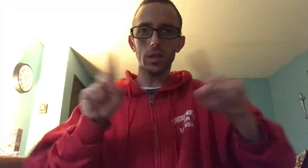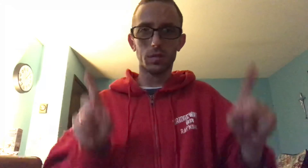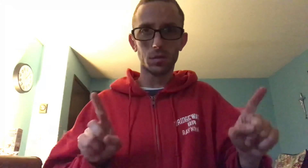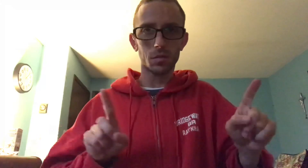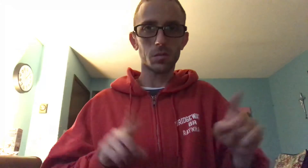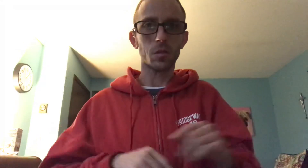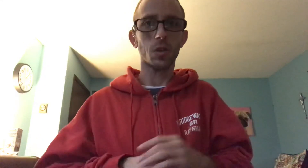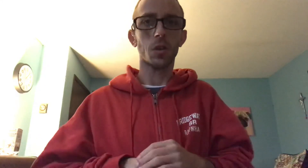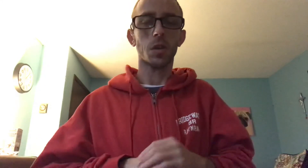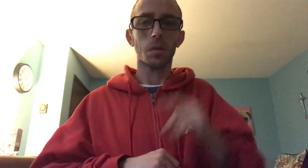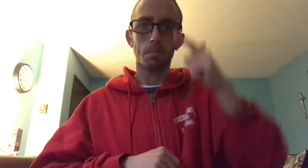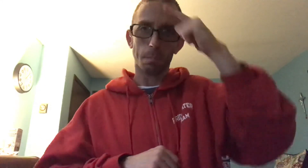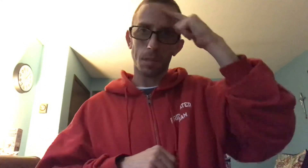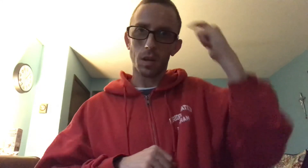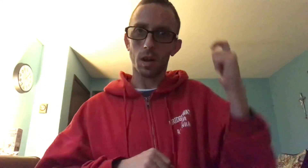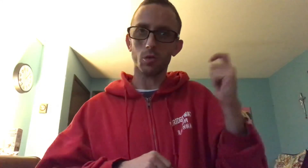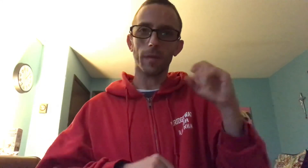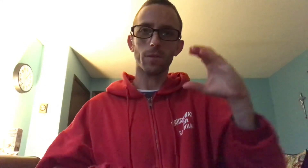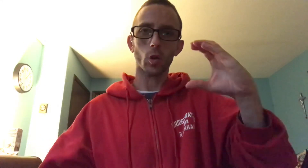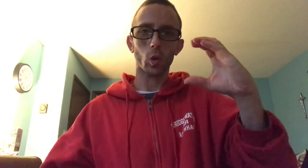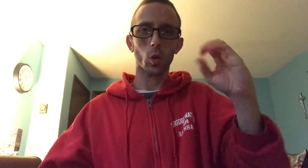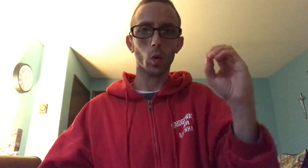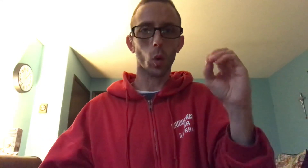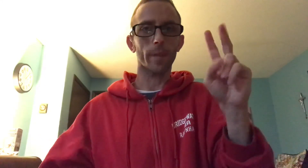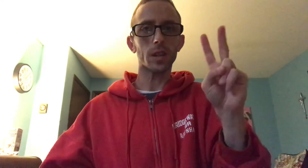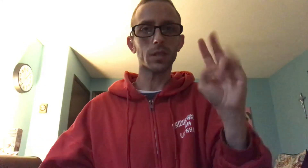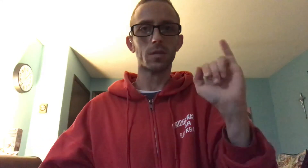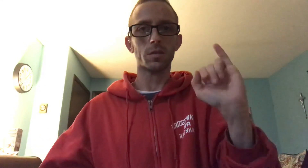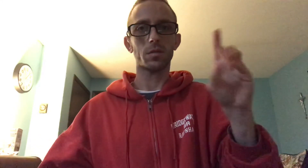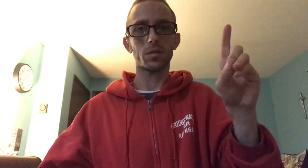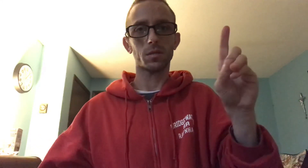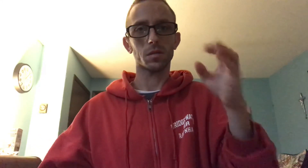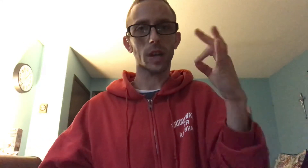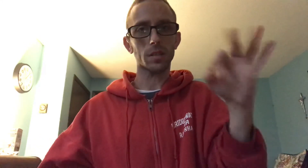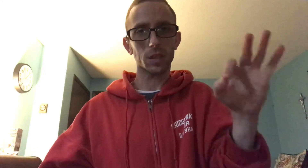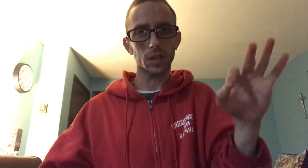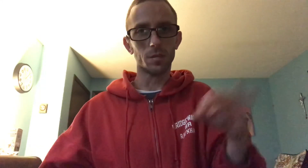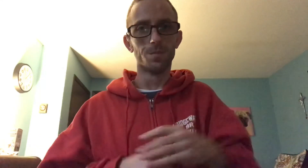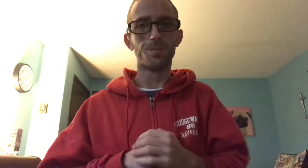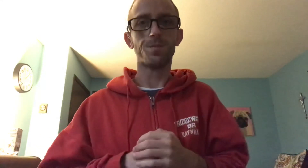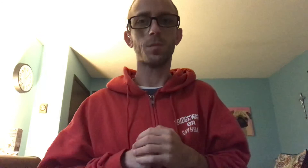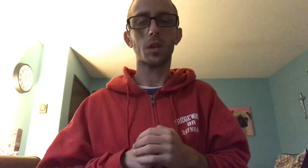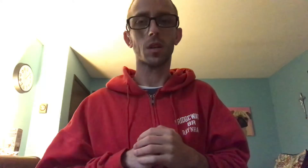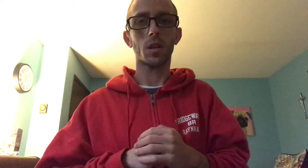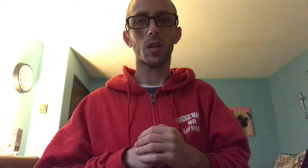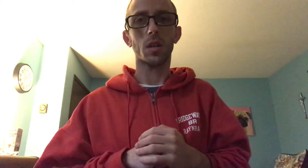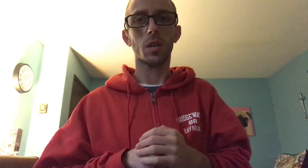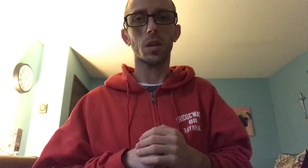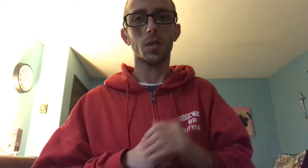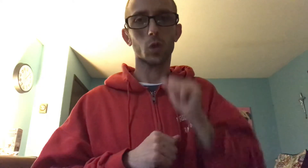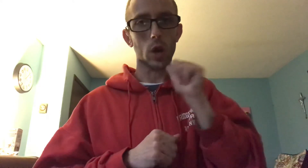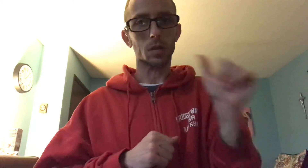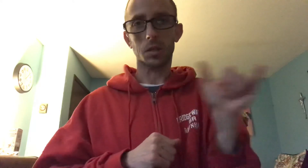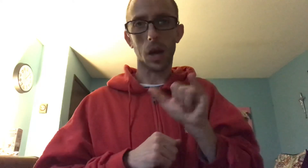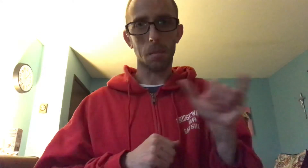because of COVID-19, it's not the same,